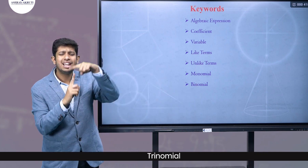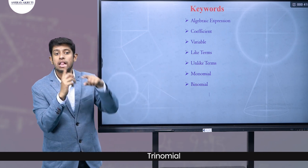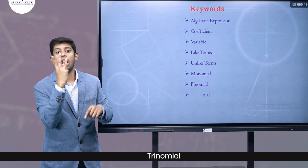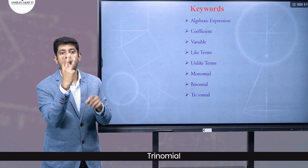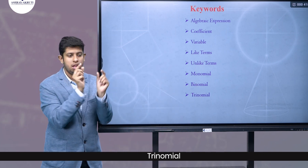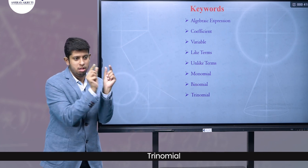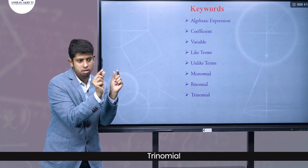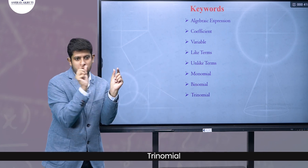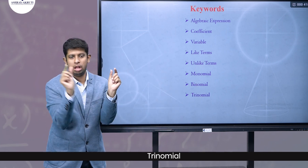trinomial,